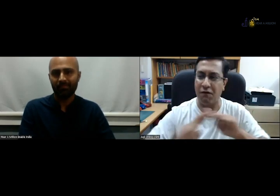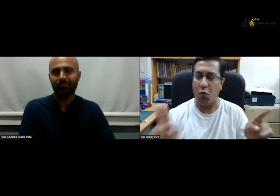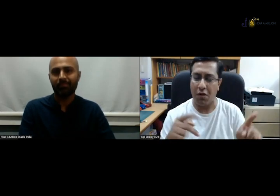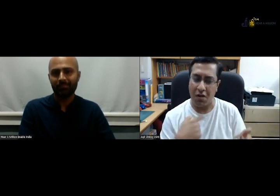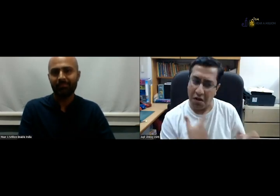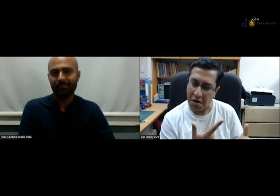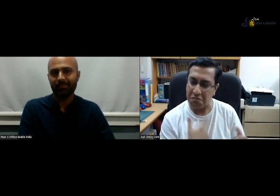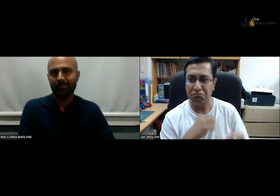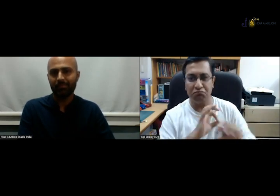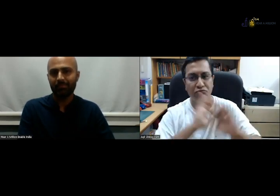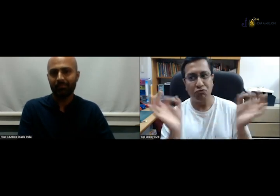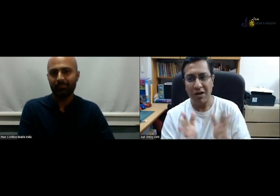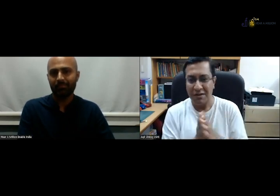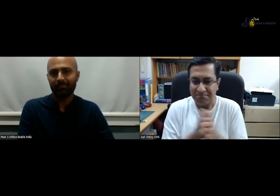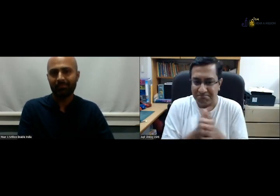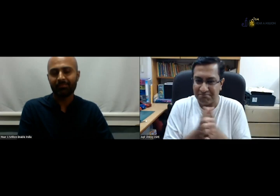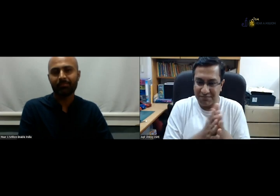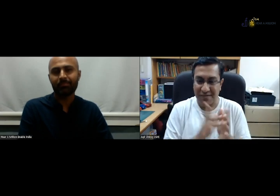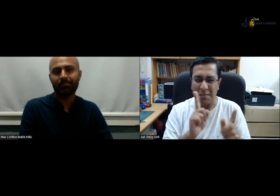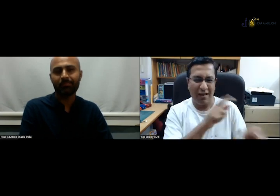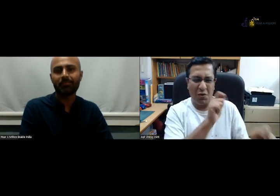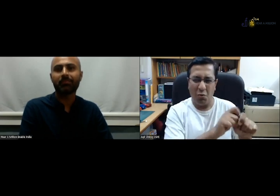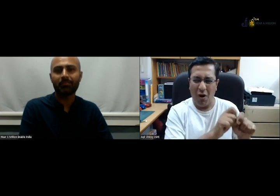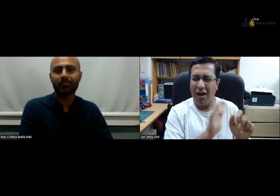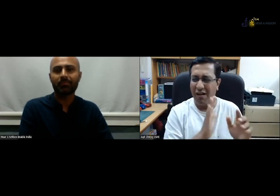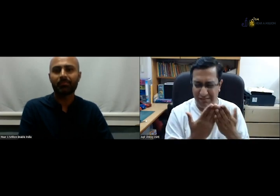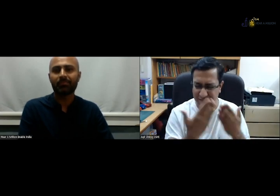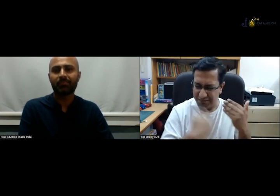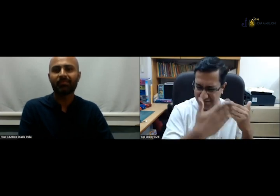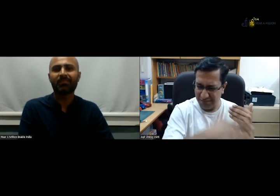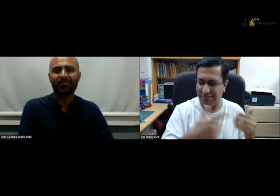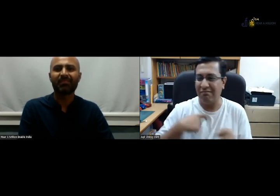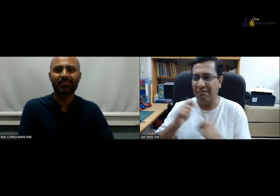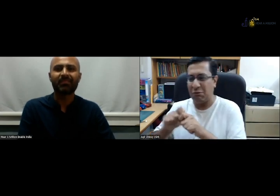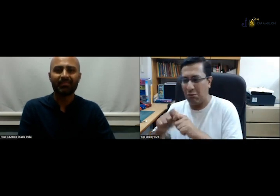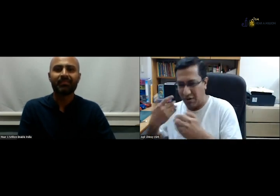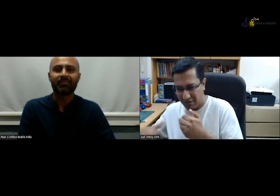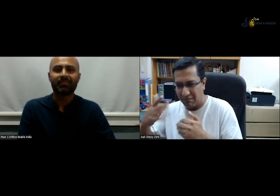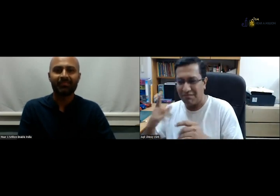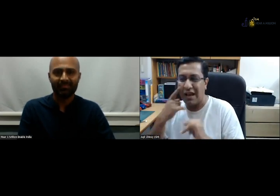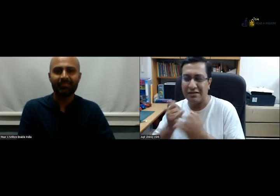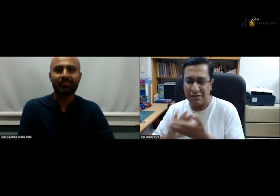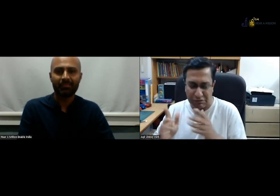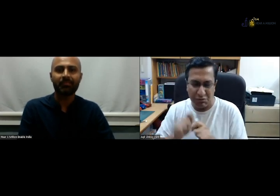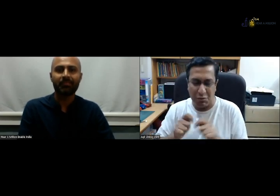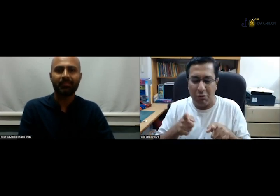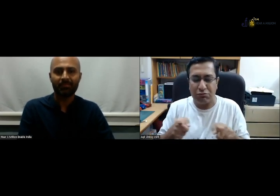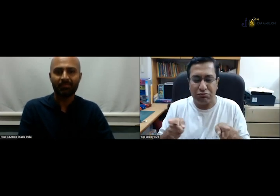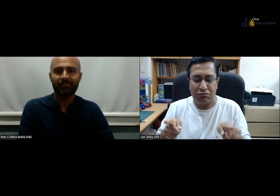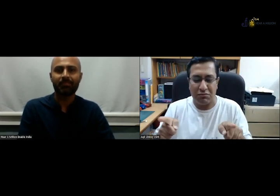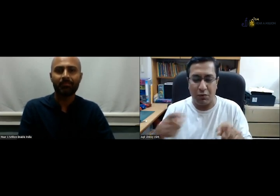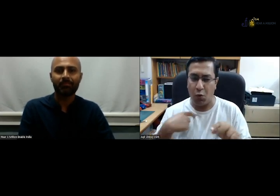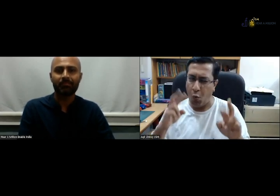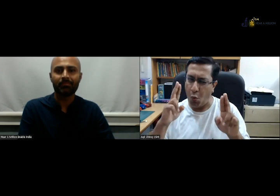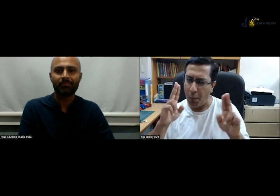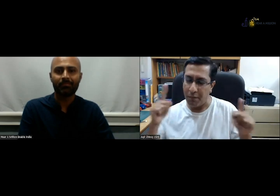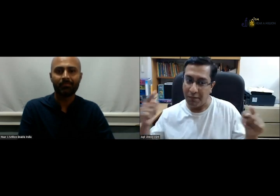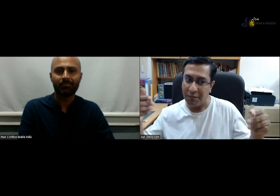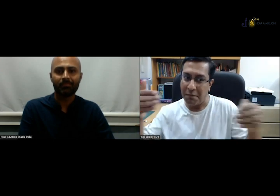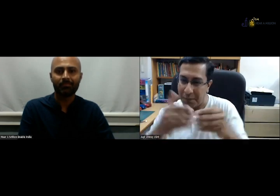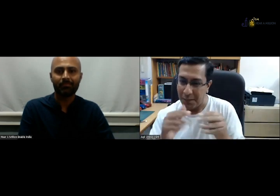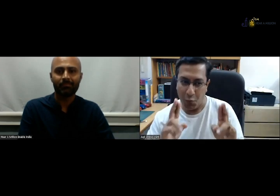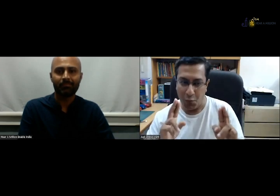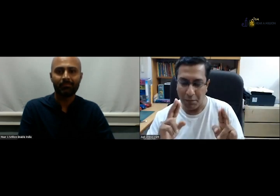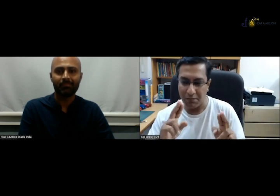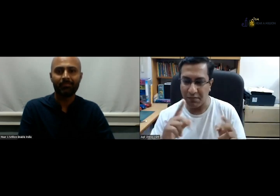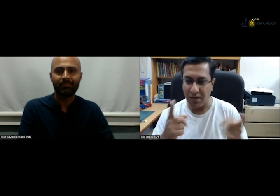just inspire all deaf people, and to help people develop and get their goals, whatever they want to do in their